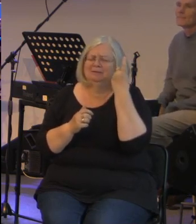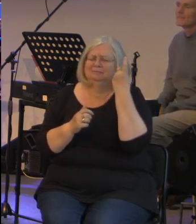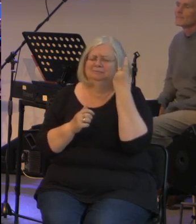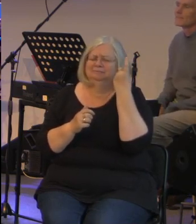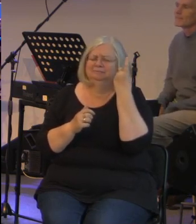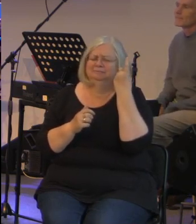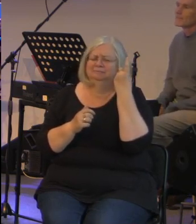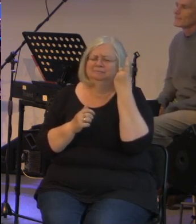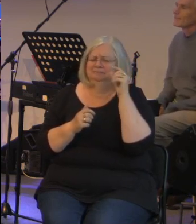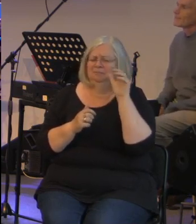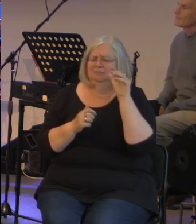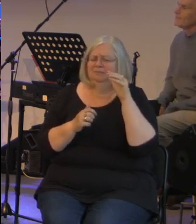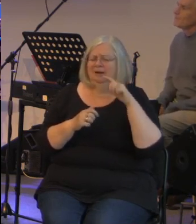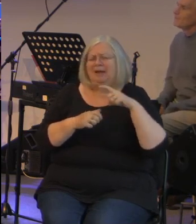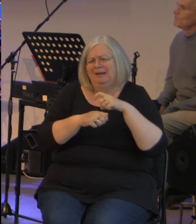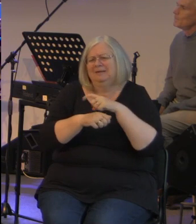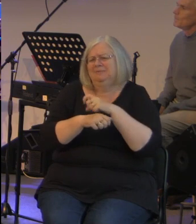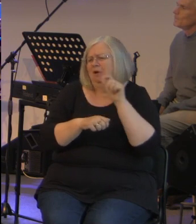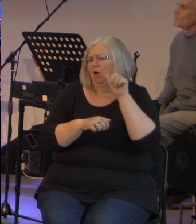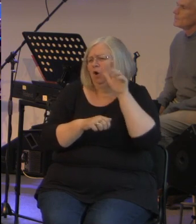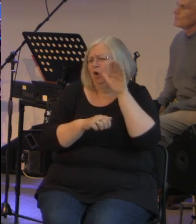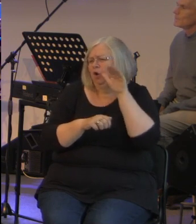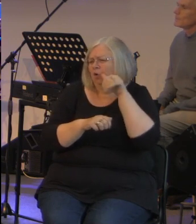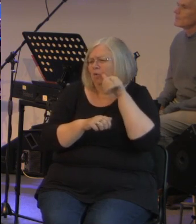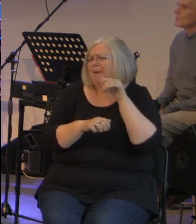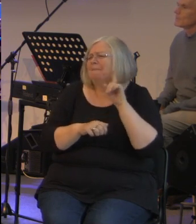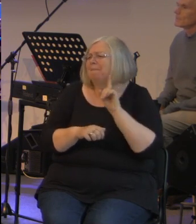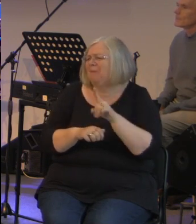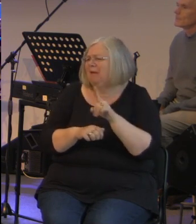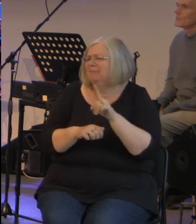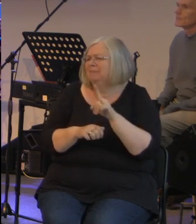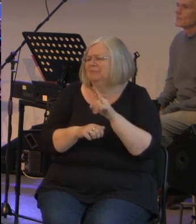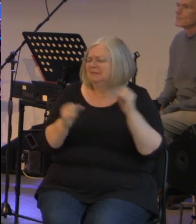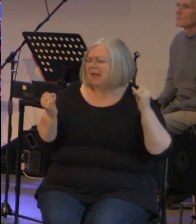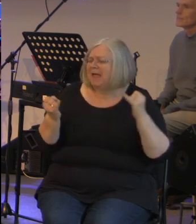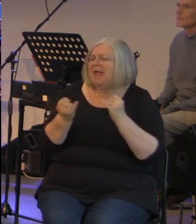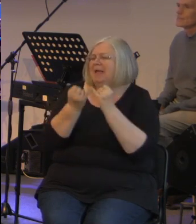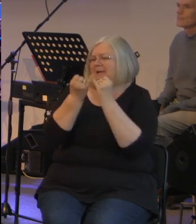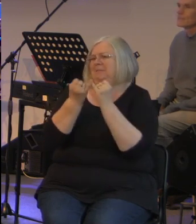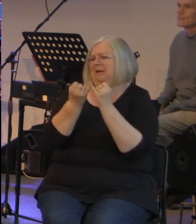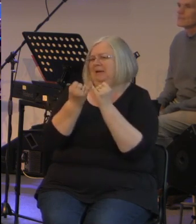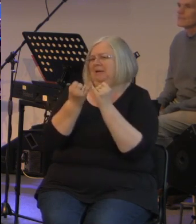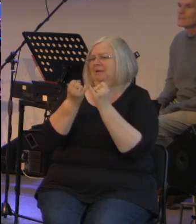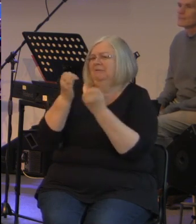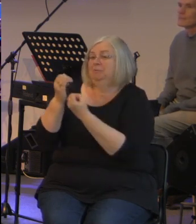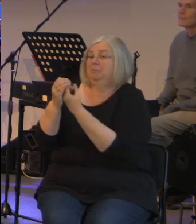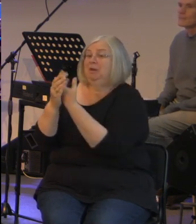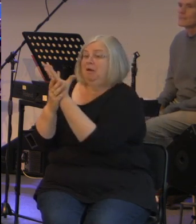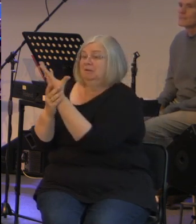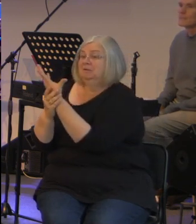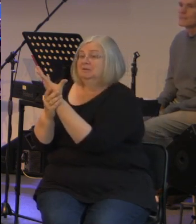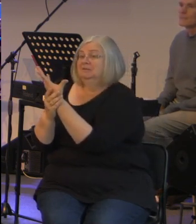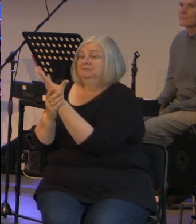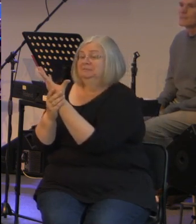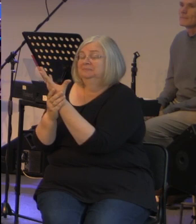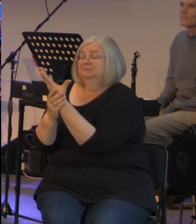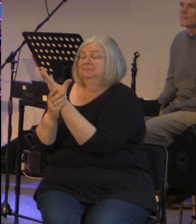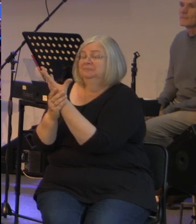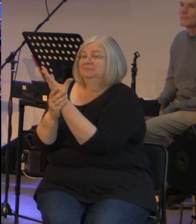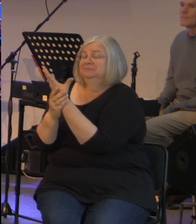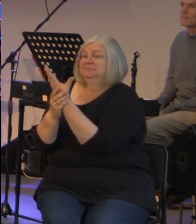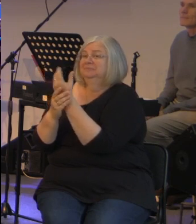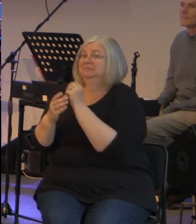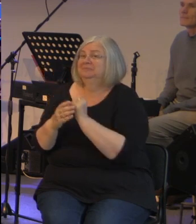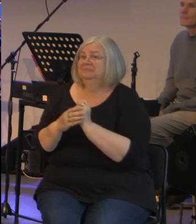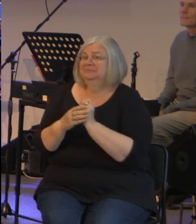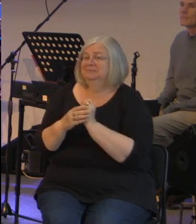little caterpillar is actually an enemy of the plant whose leaf he eats,